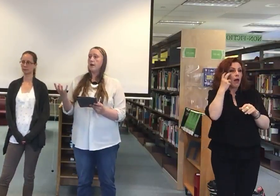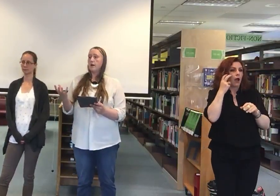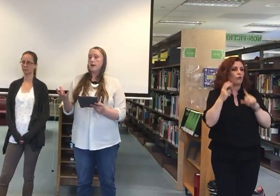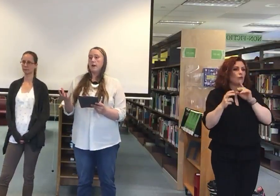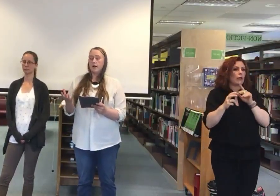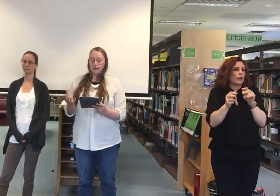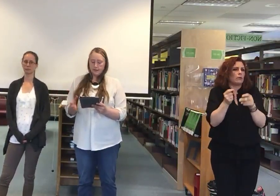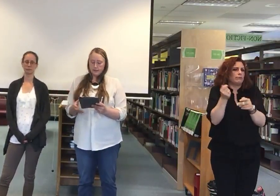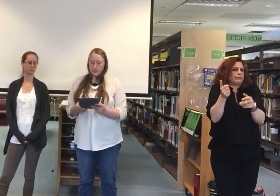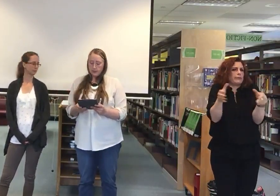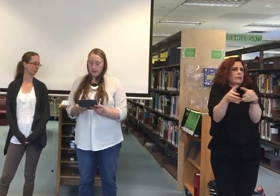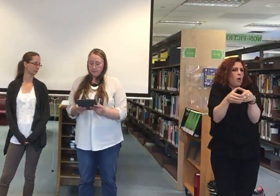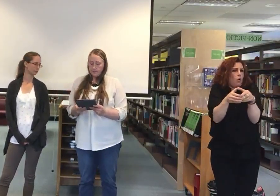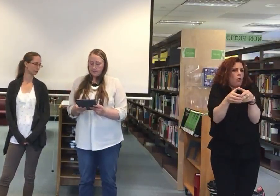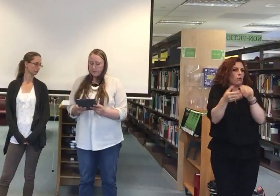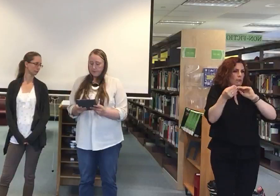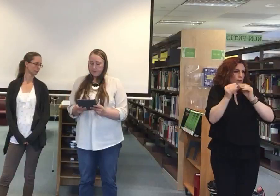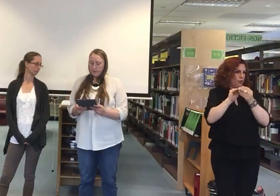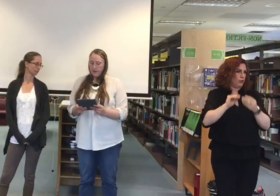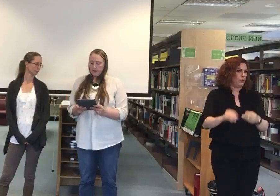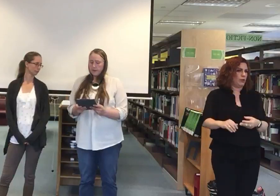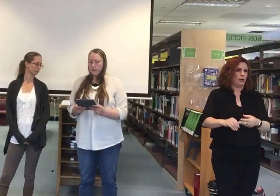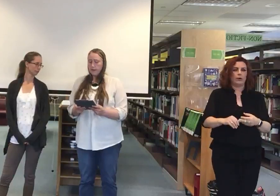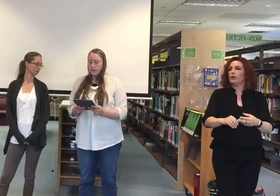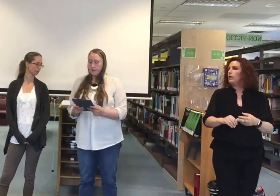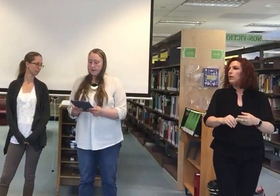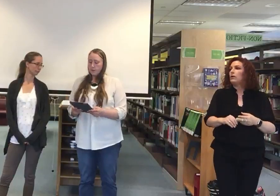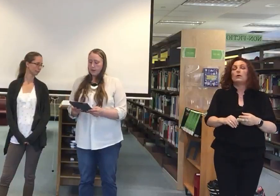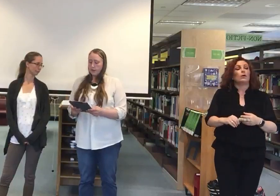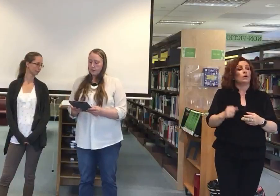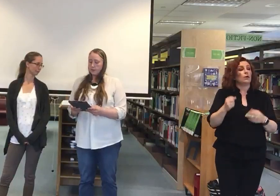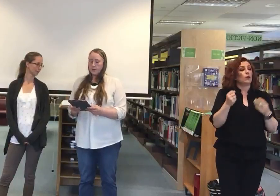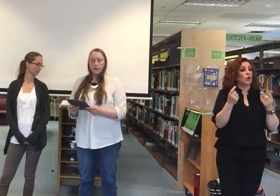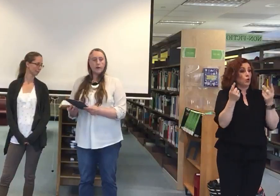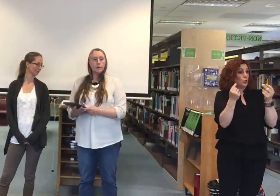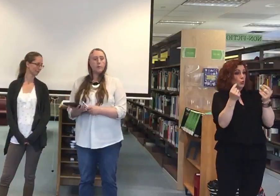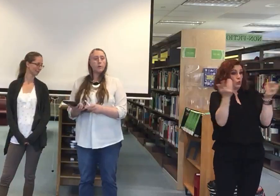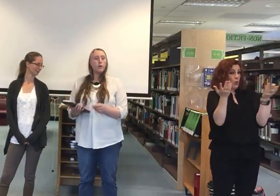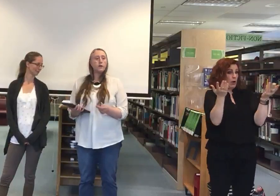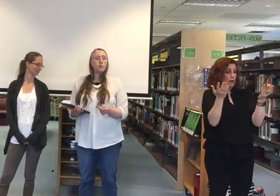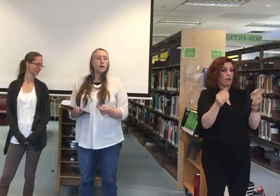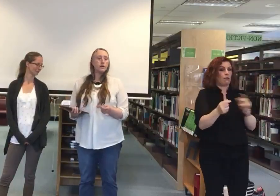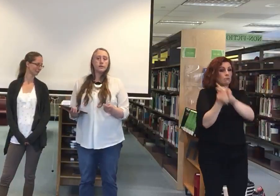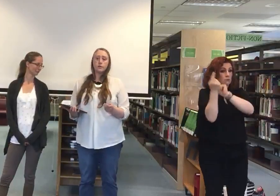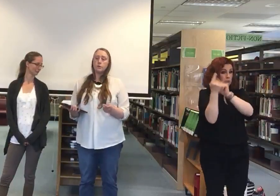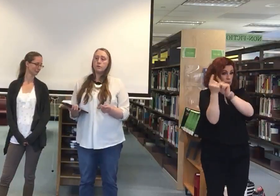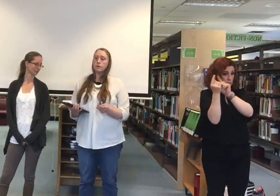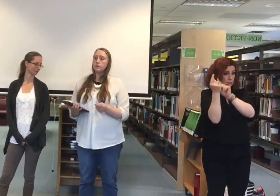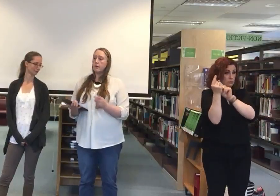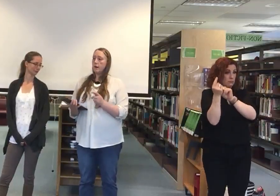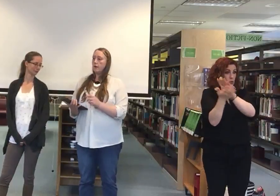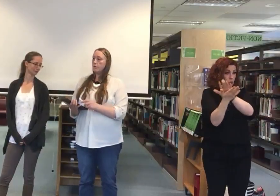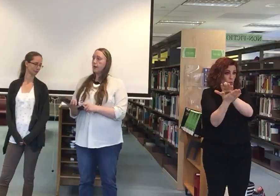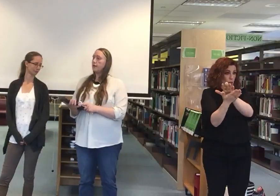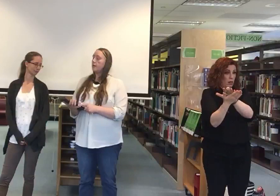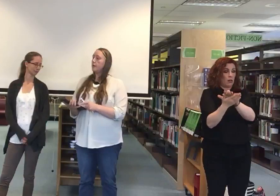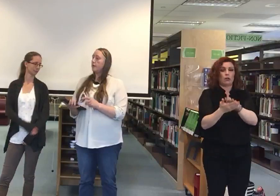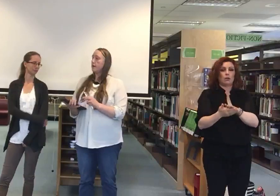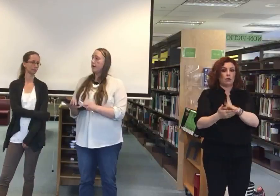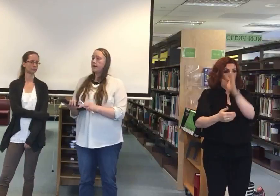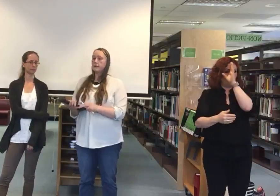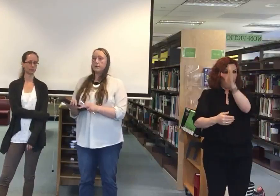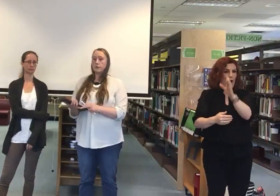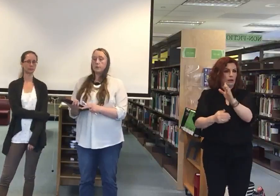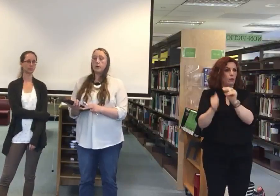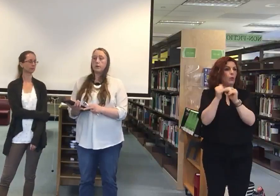rare disability. Some of the things that we do, we work one-to-one in schools directly